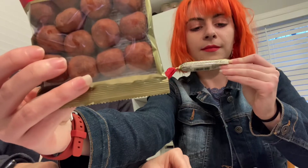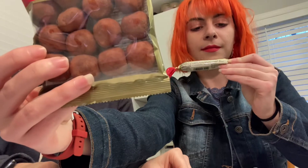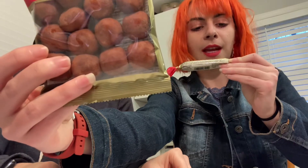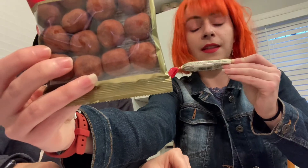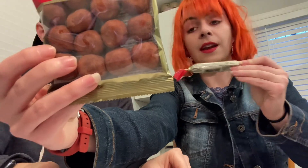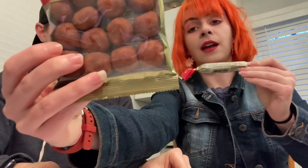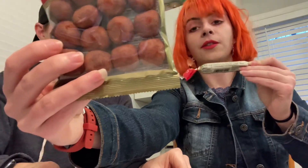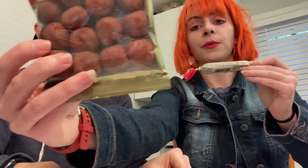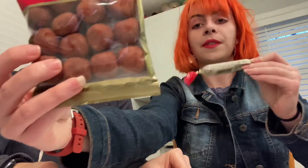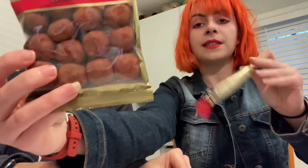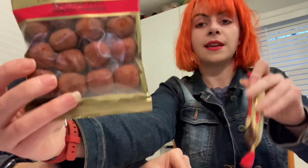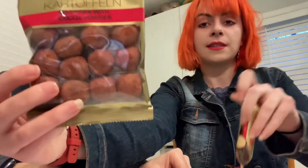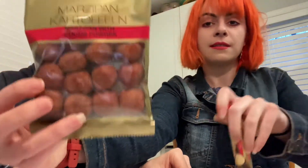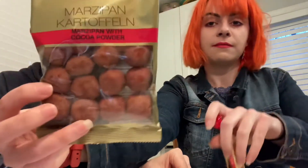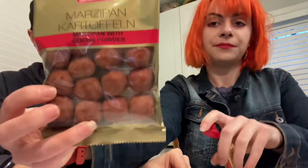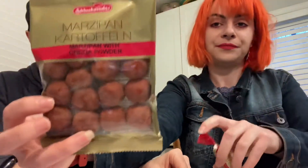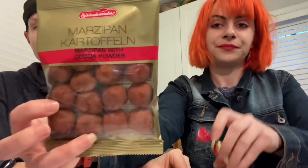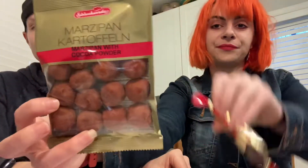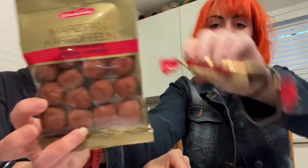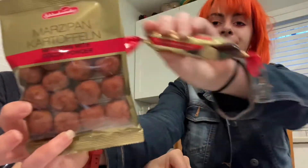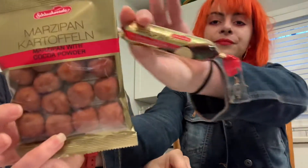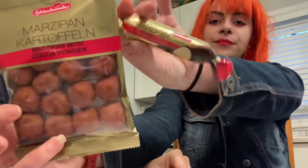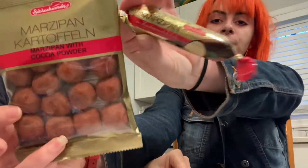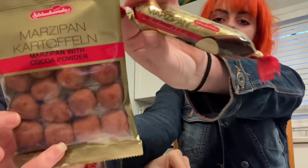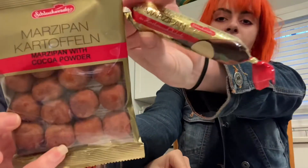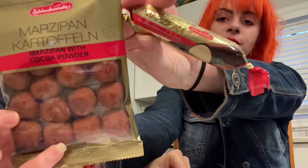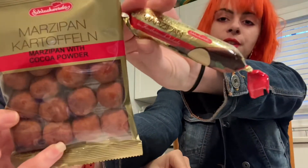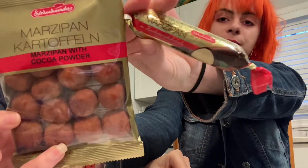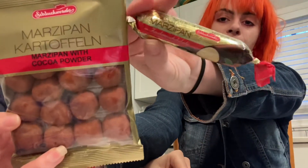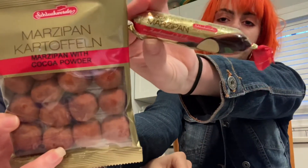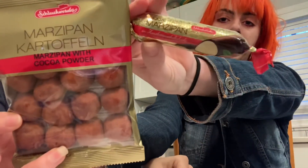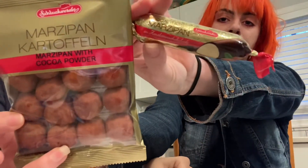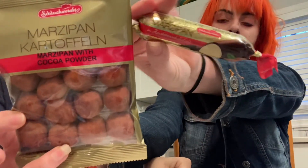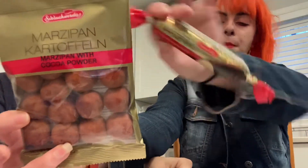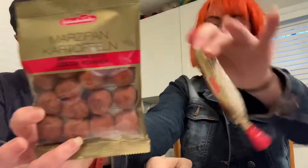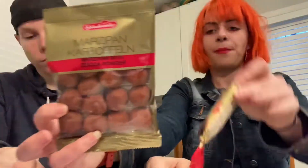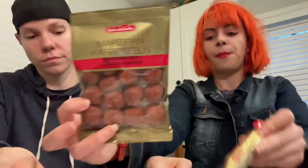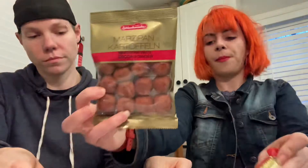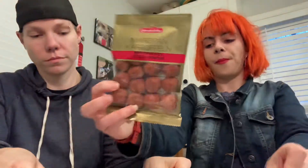And then I don't know what that says. And then there's this marzipan.